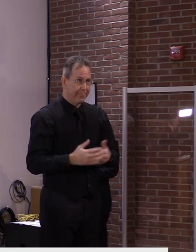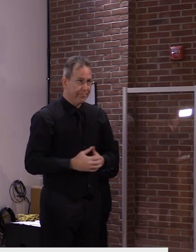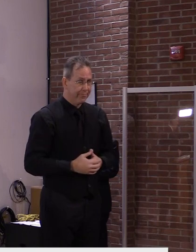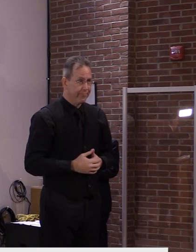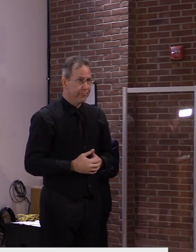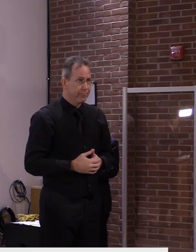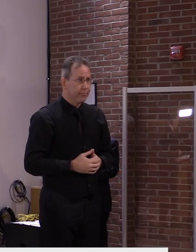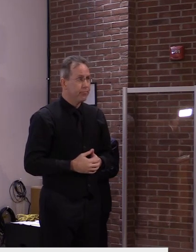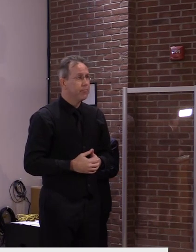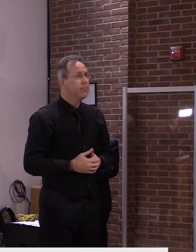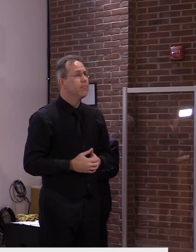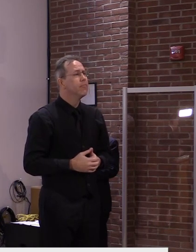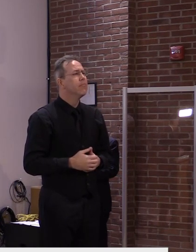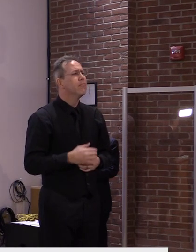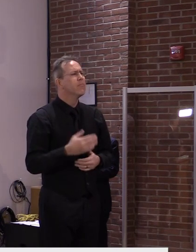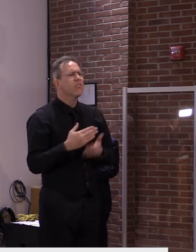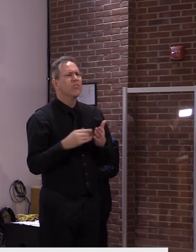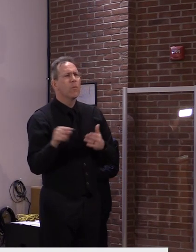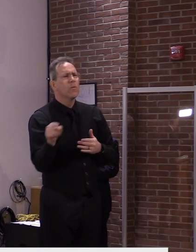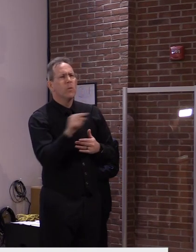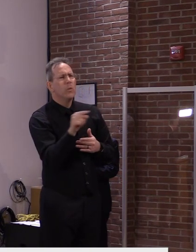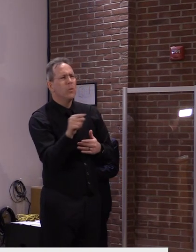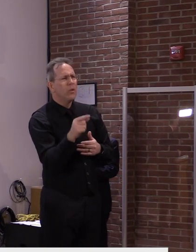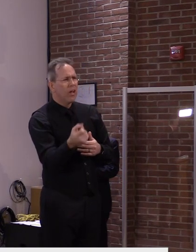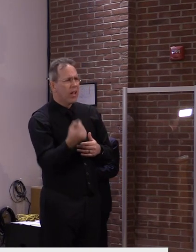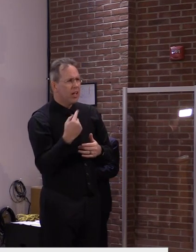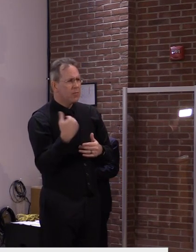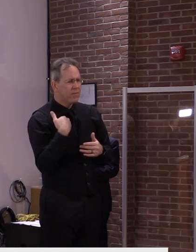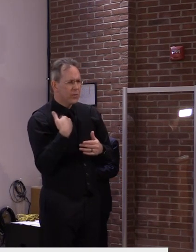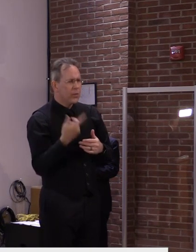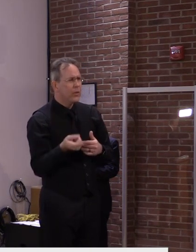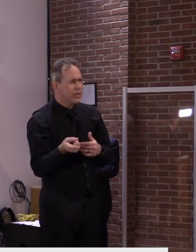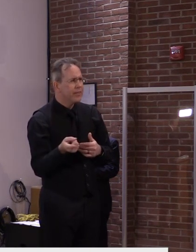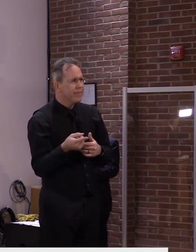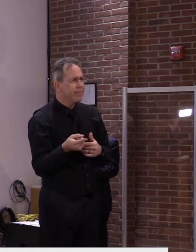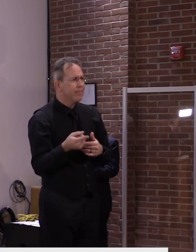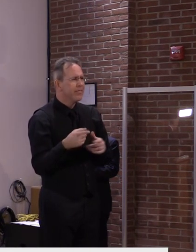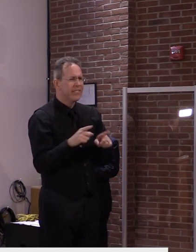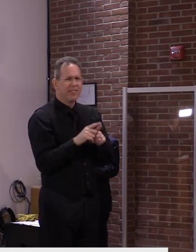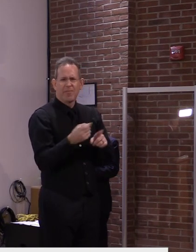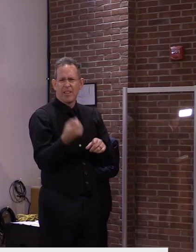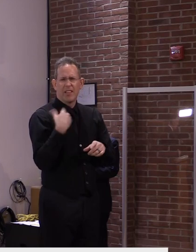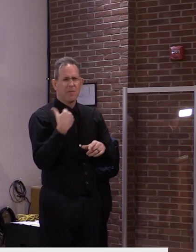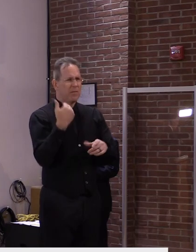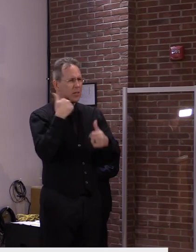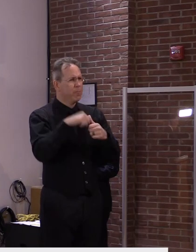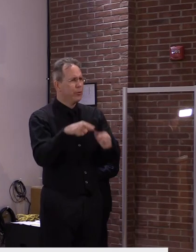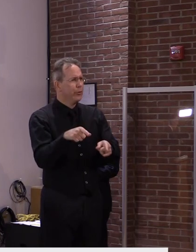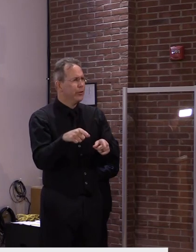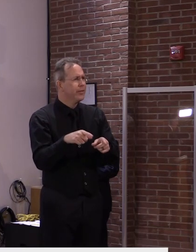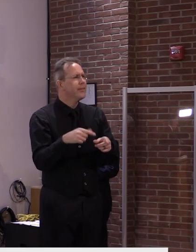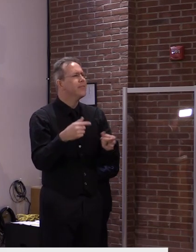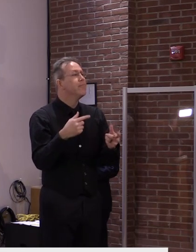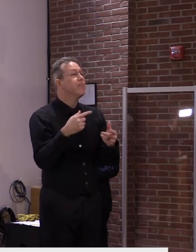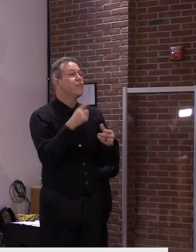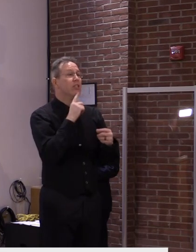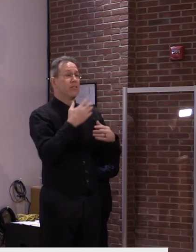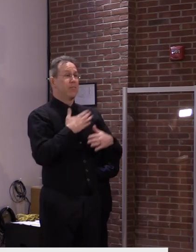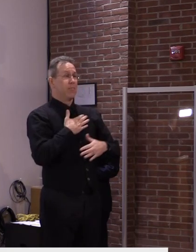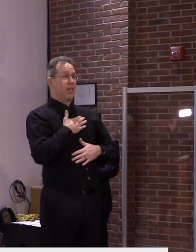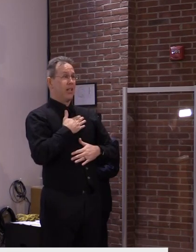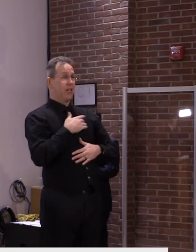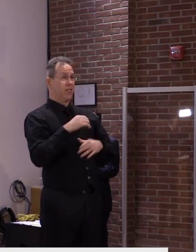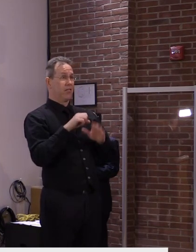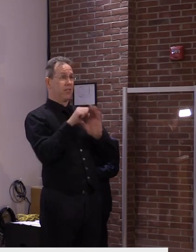about the initial ban on resource officers in schools. I believe this is a local decision. I still believe it's a